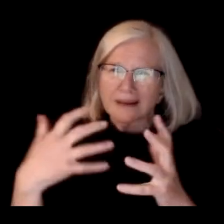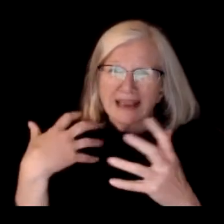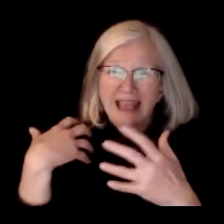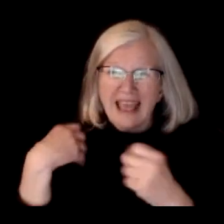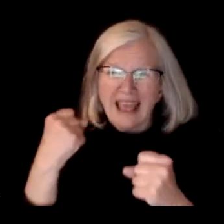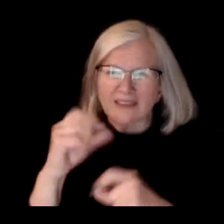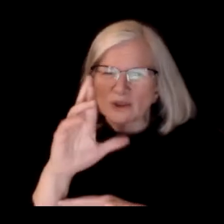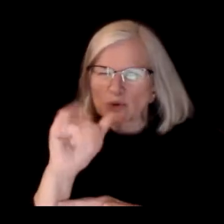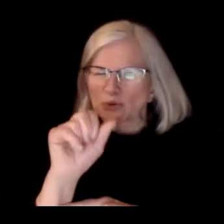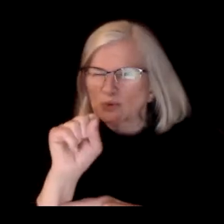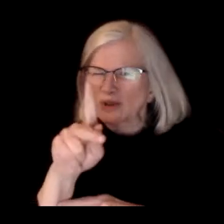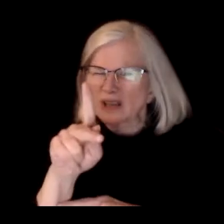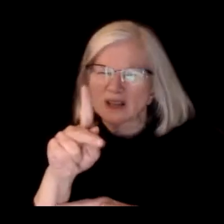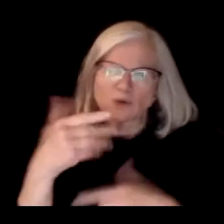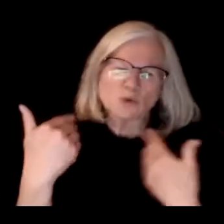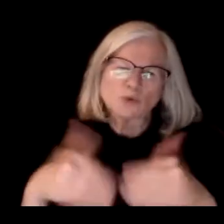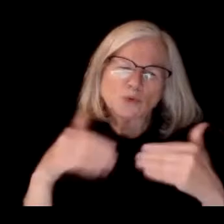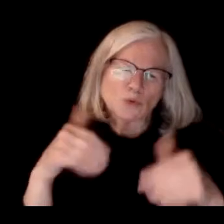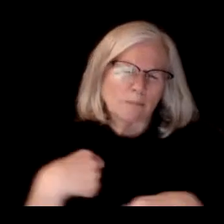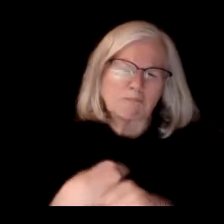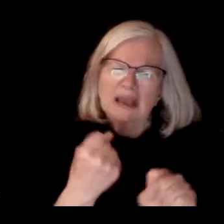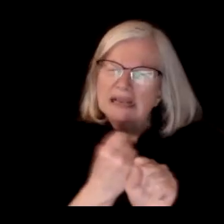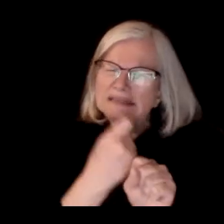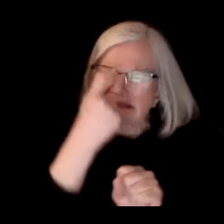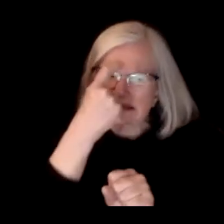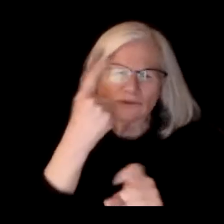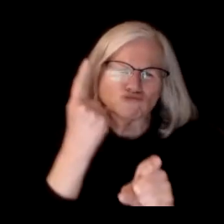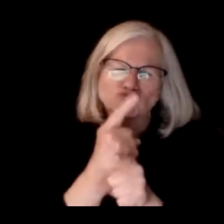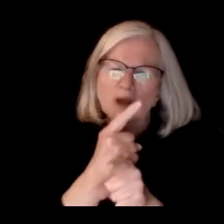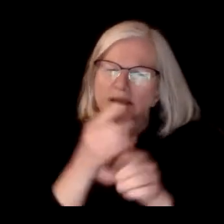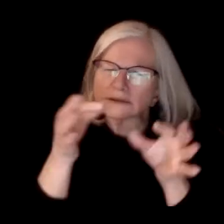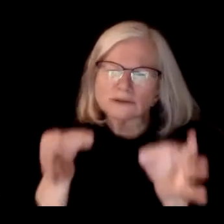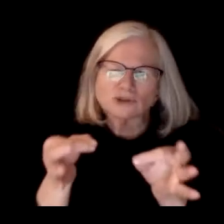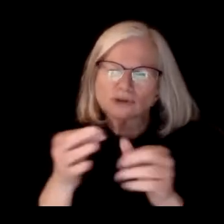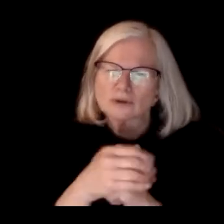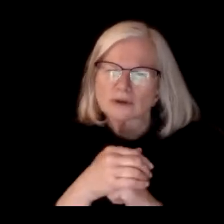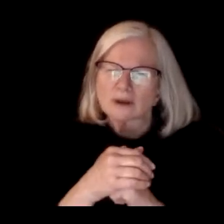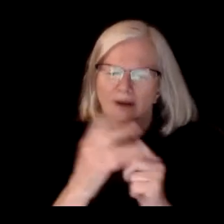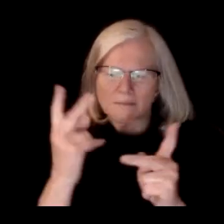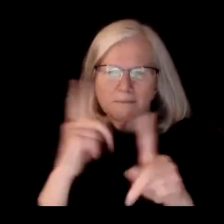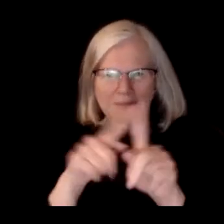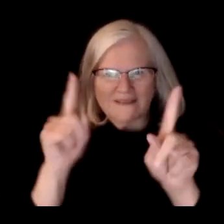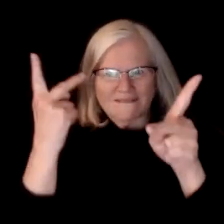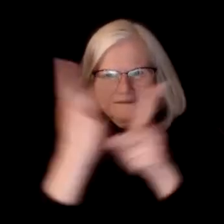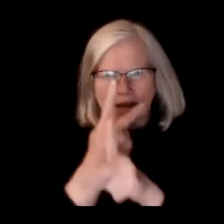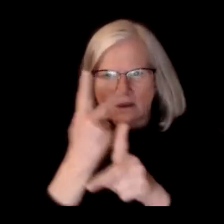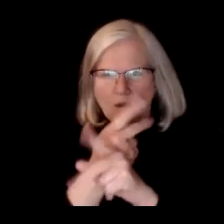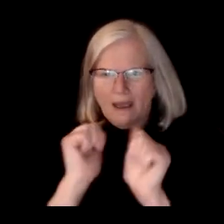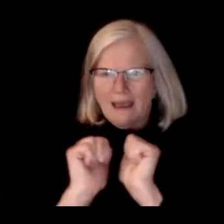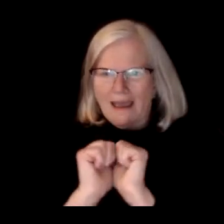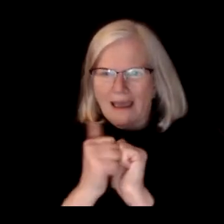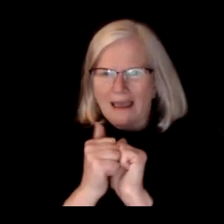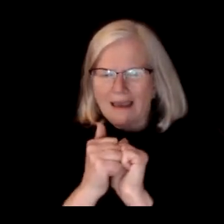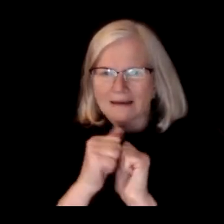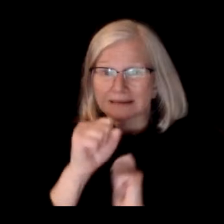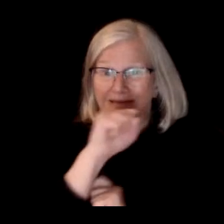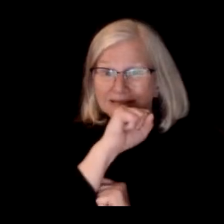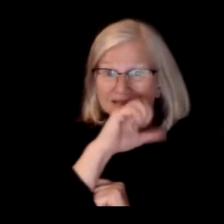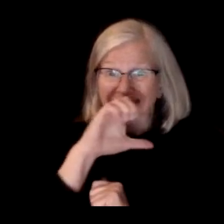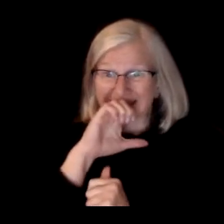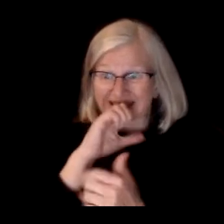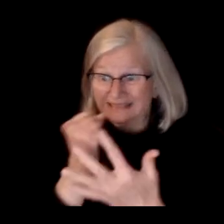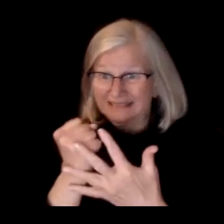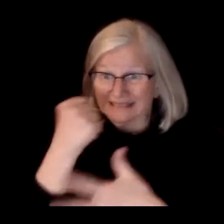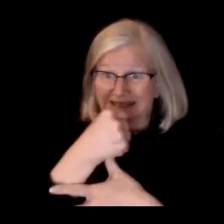how that intersects with the essential worker categories is what we are still working through in these next couple days.